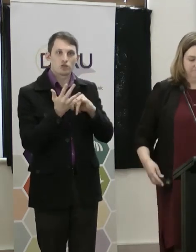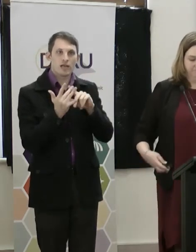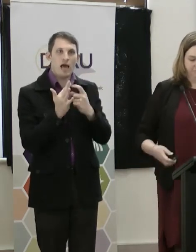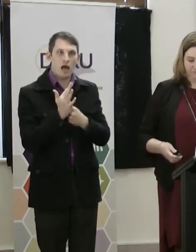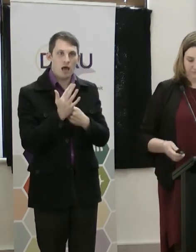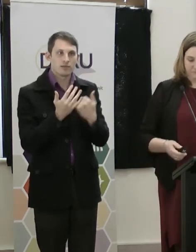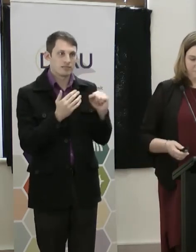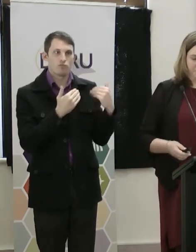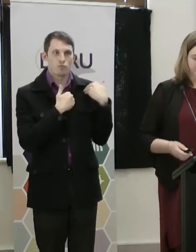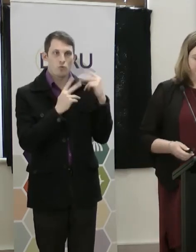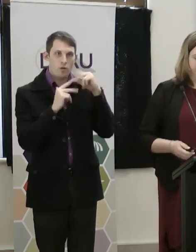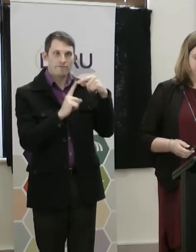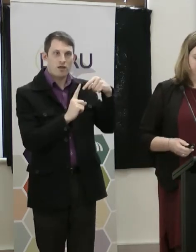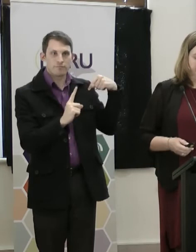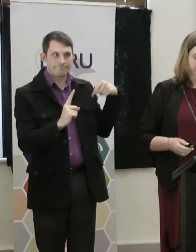complaints.